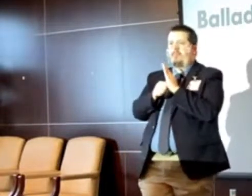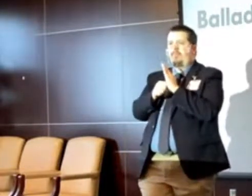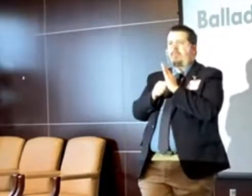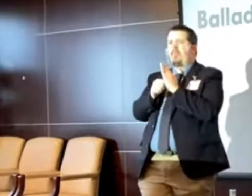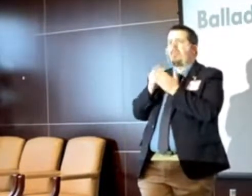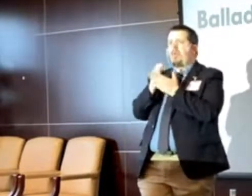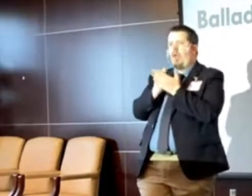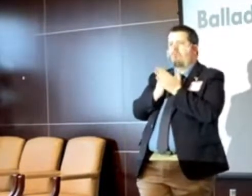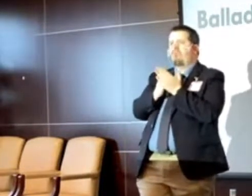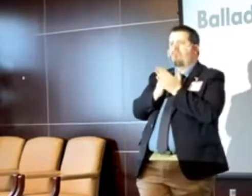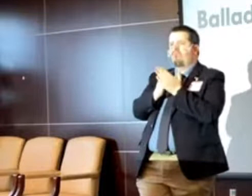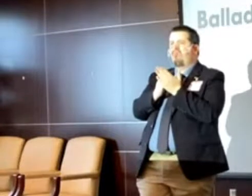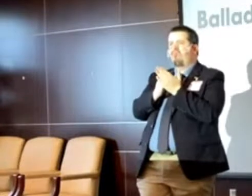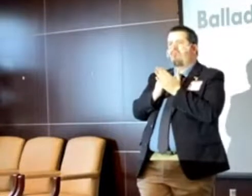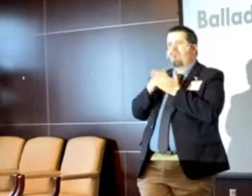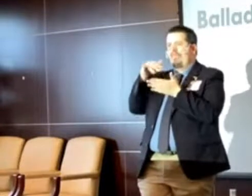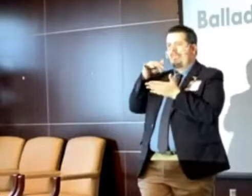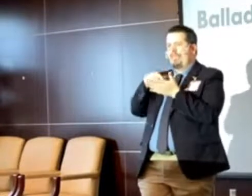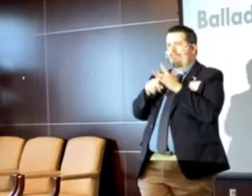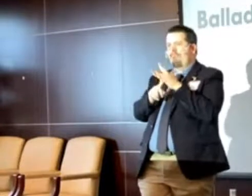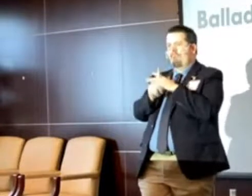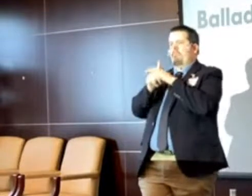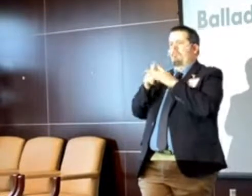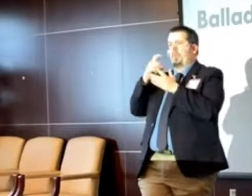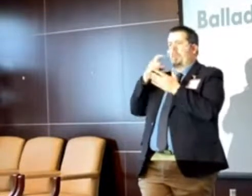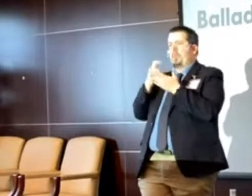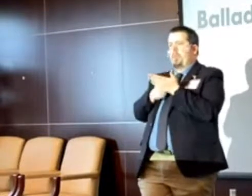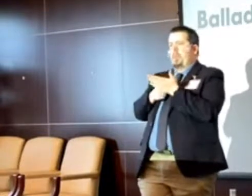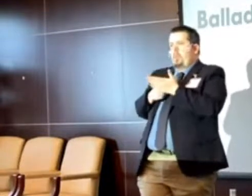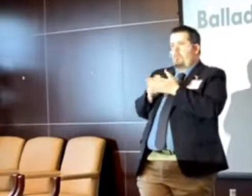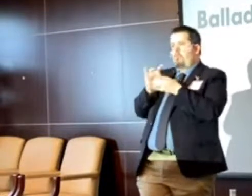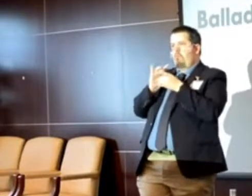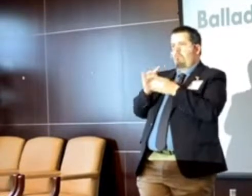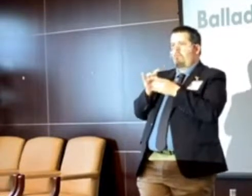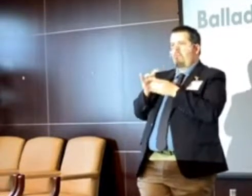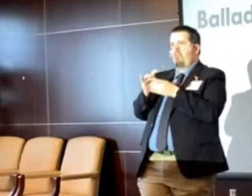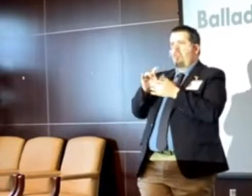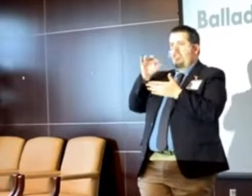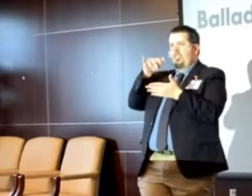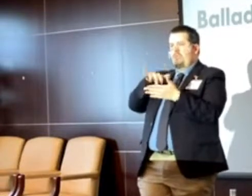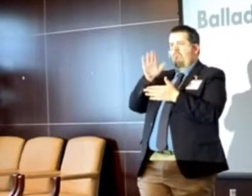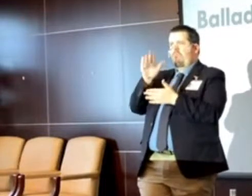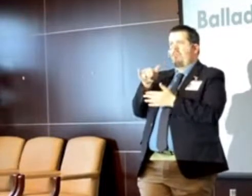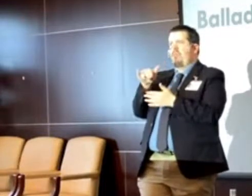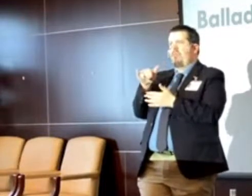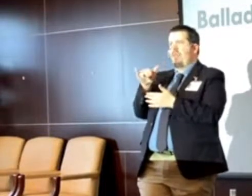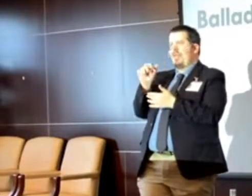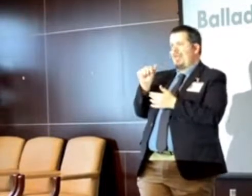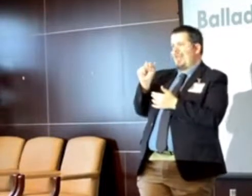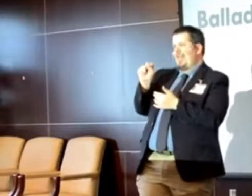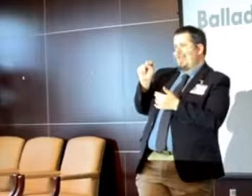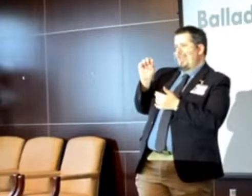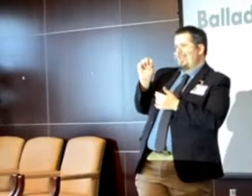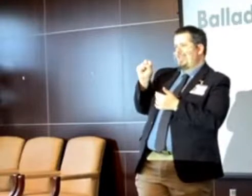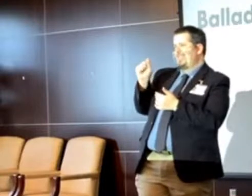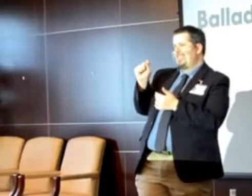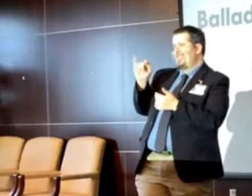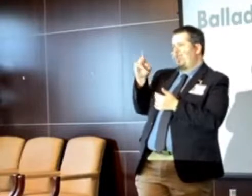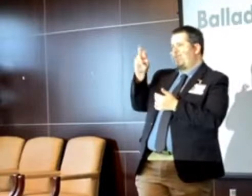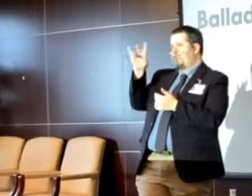some emerging study that we're watching with respect to, I think it's being done by anesthesiologists